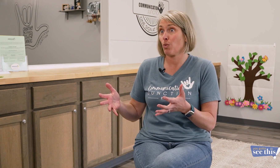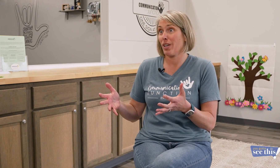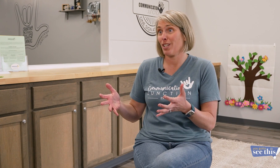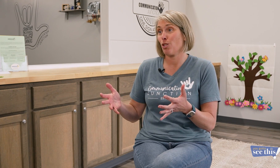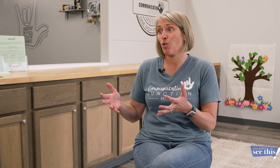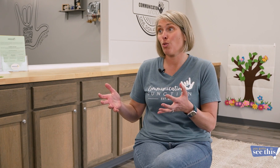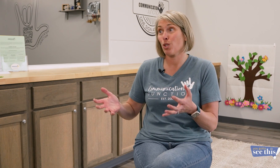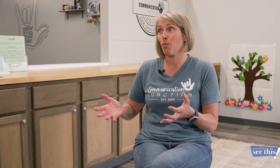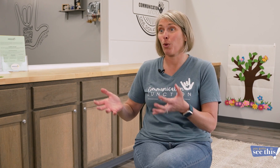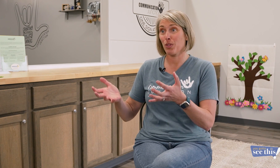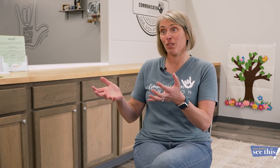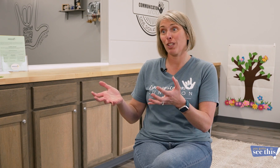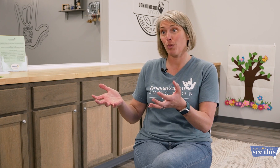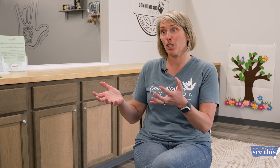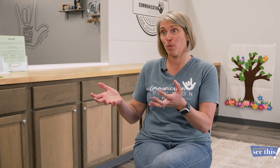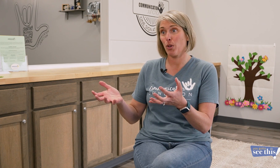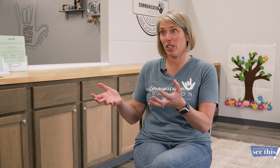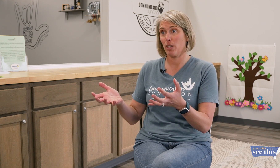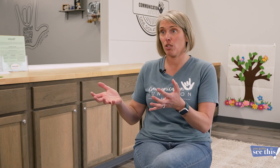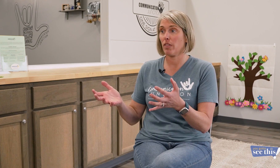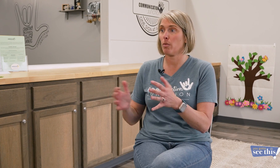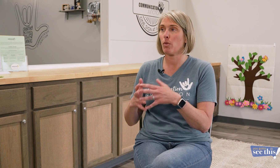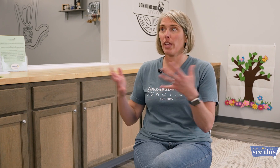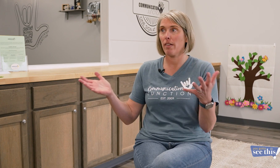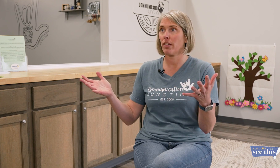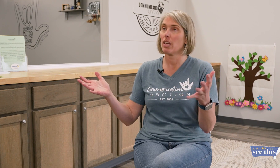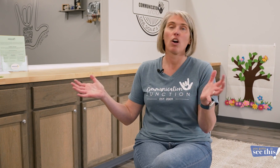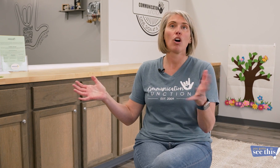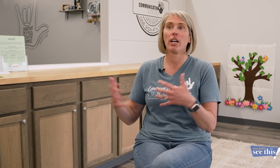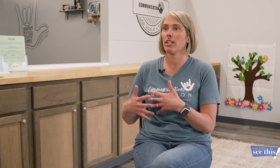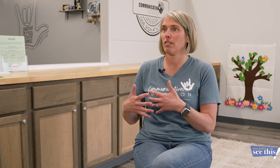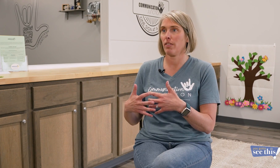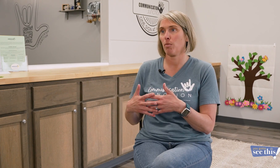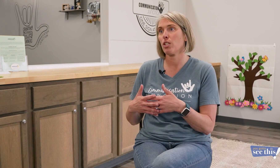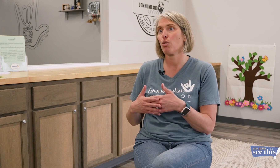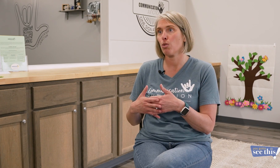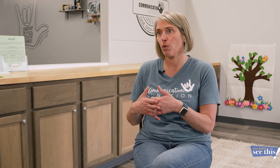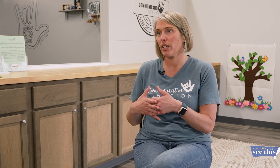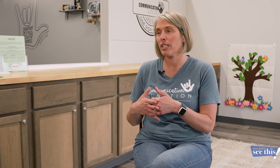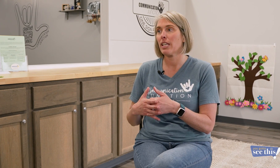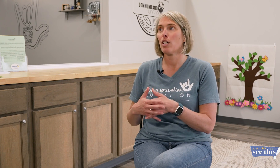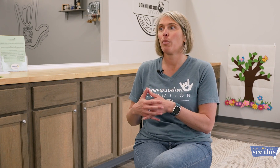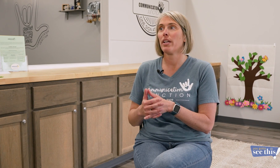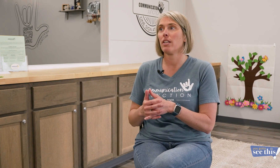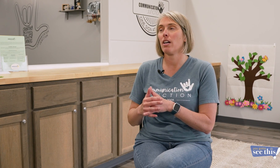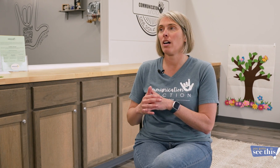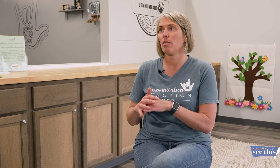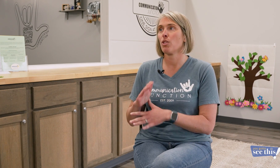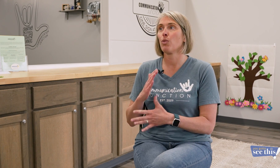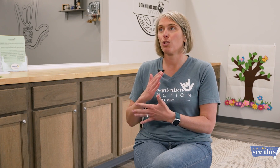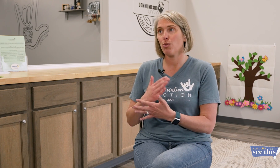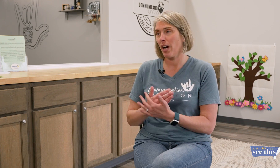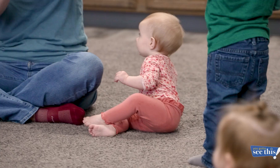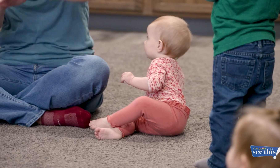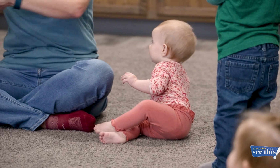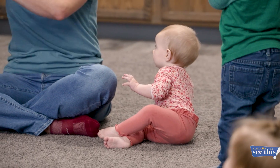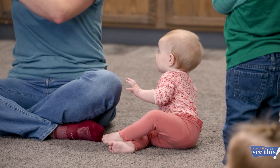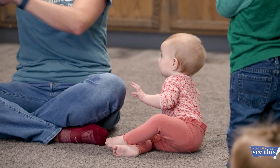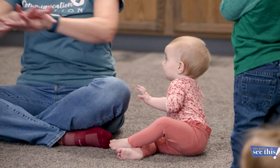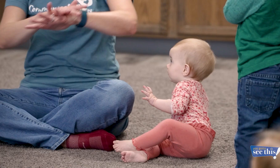wanting to support their little one's spoken language development. We have all kinds of families who join us, but you do not have to have a child who has special